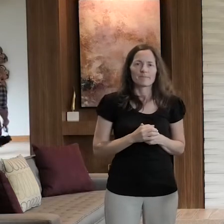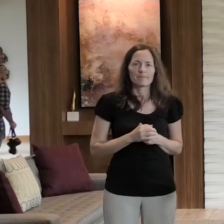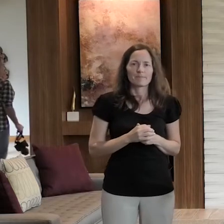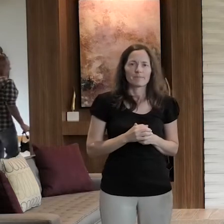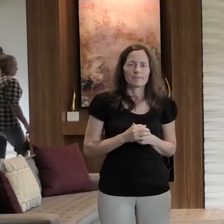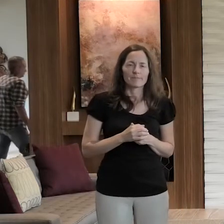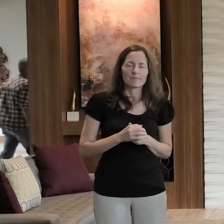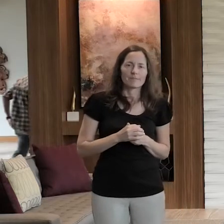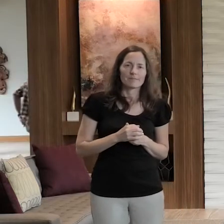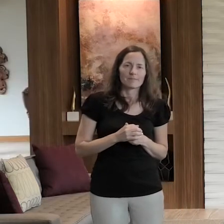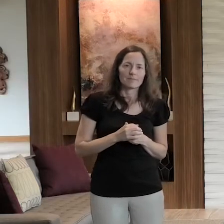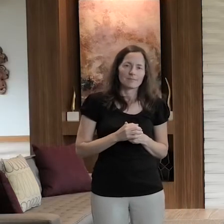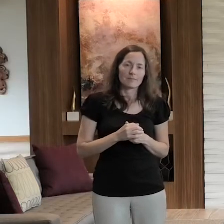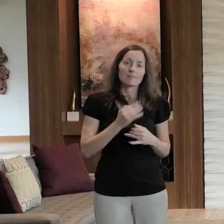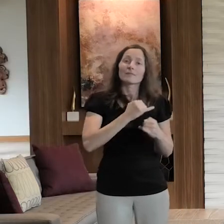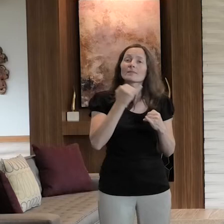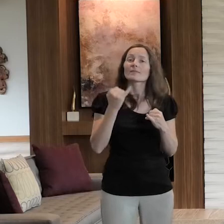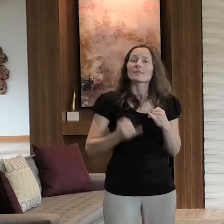And lastly,